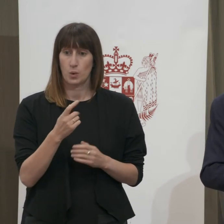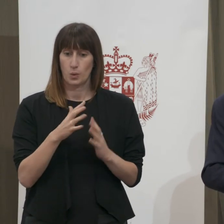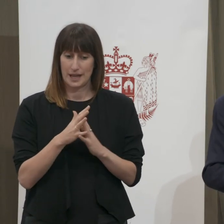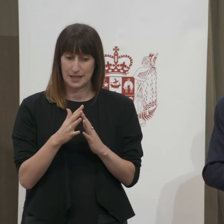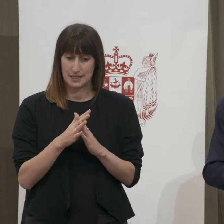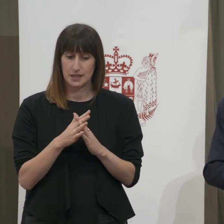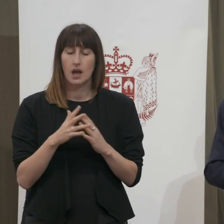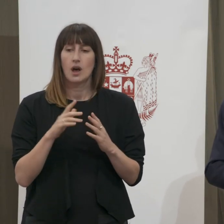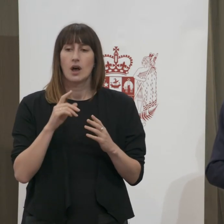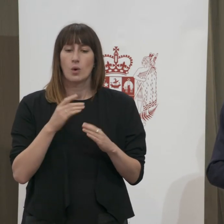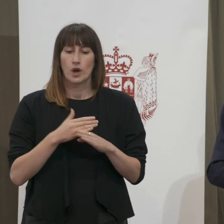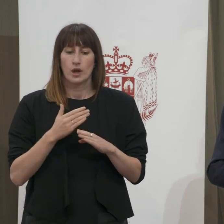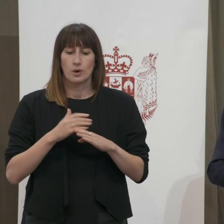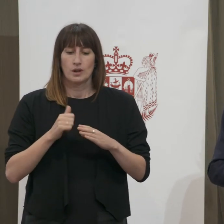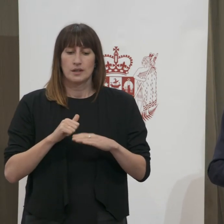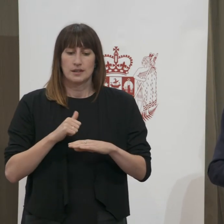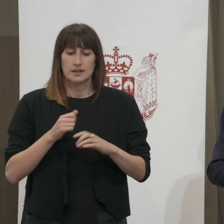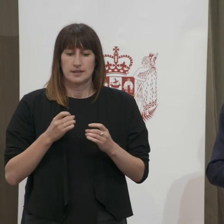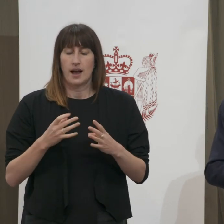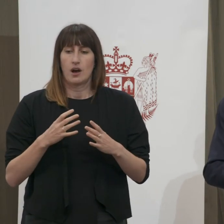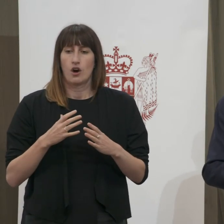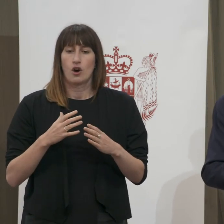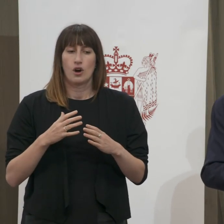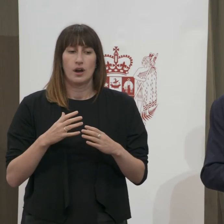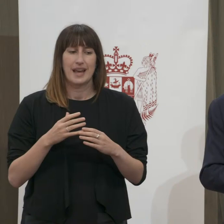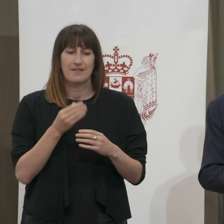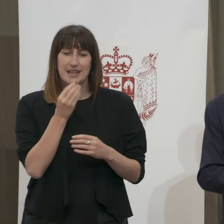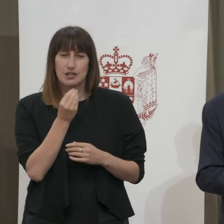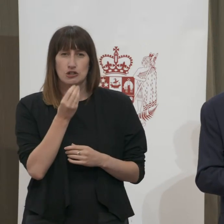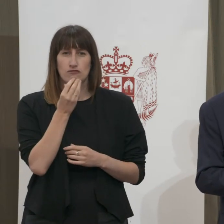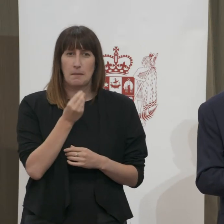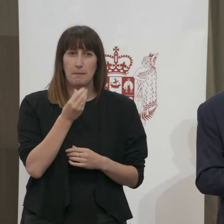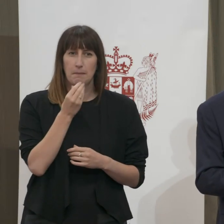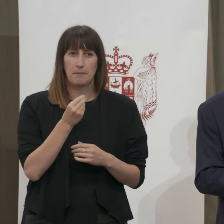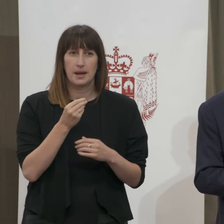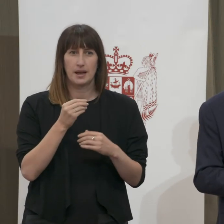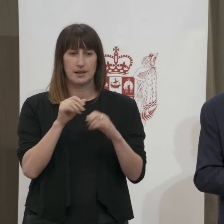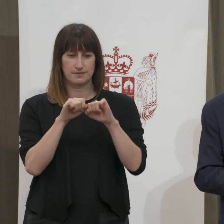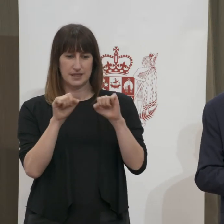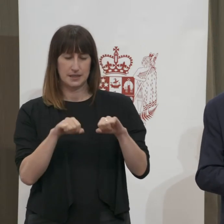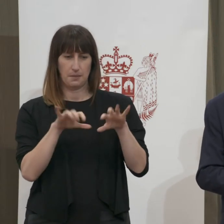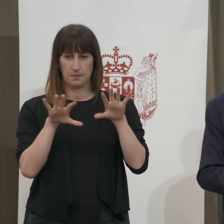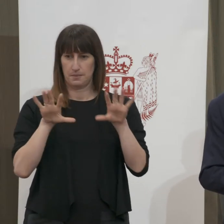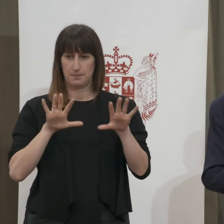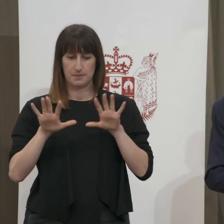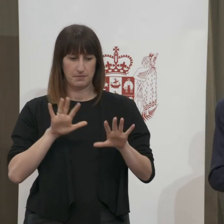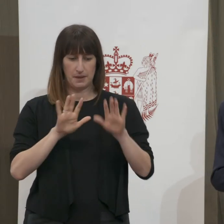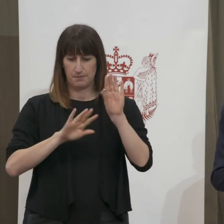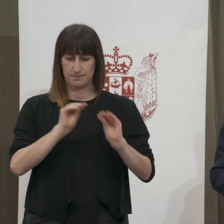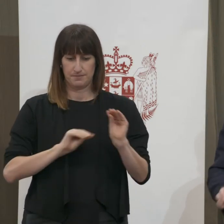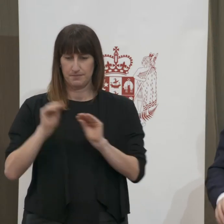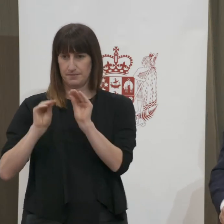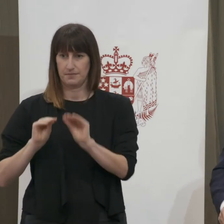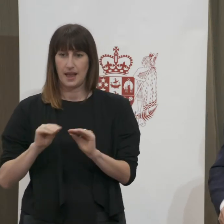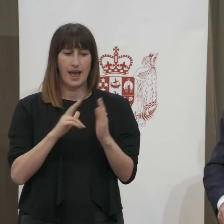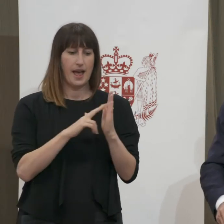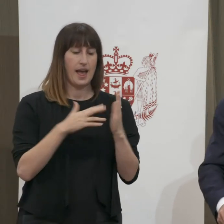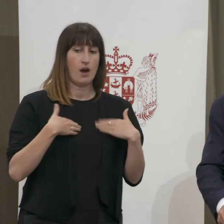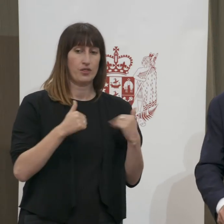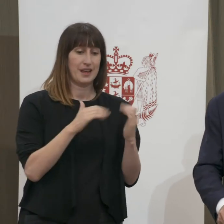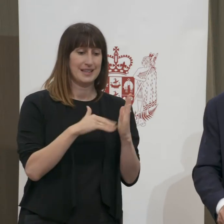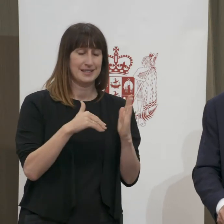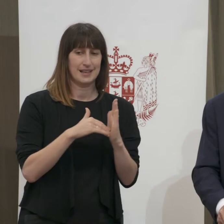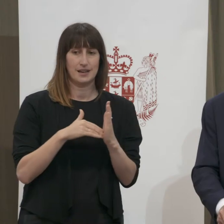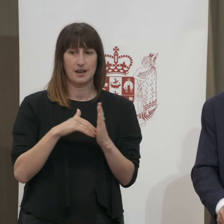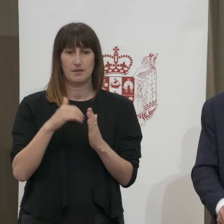start on establishing interim versions of Health NZ and the Māori Health Authority as temporary agencies. They will work on designing